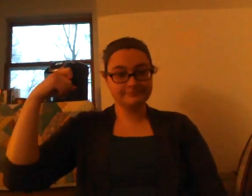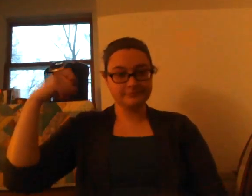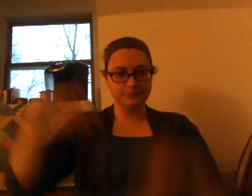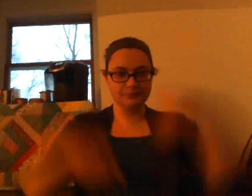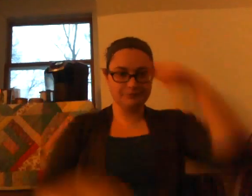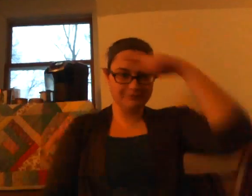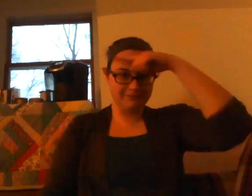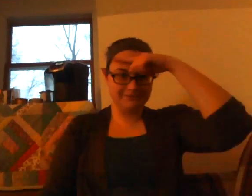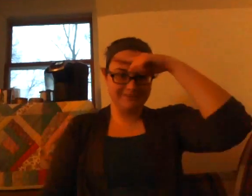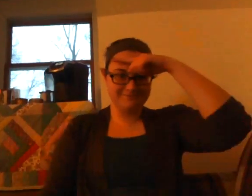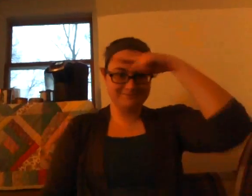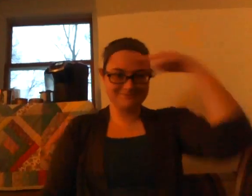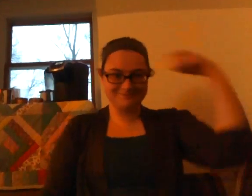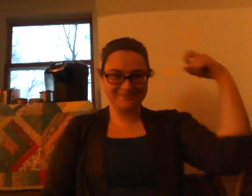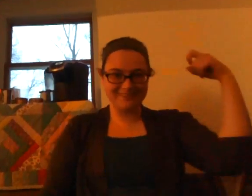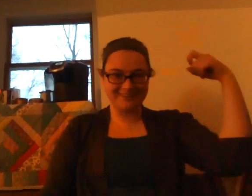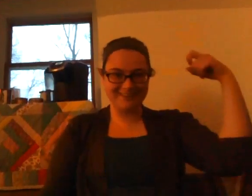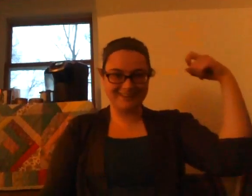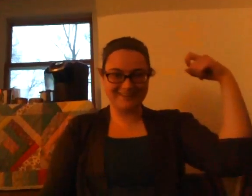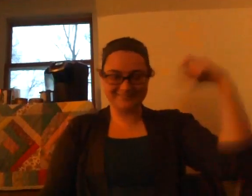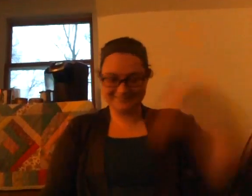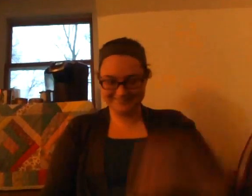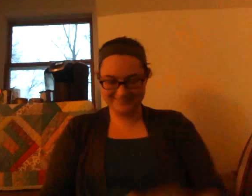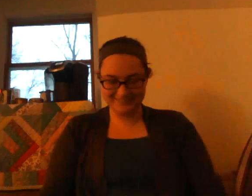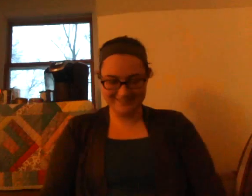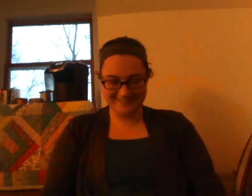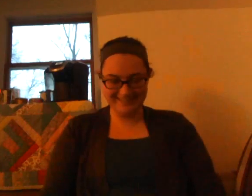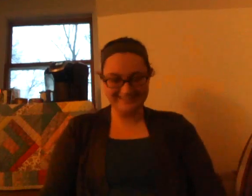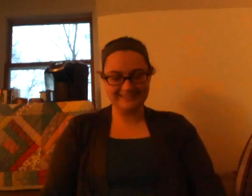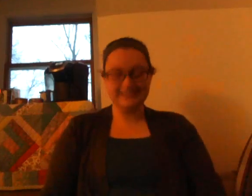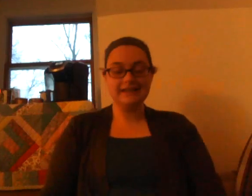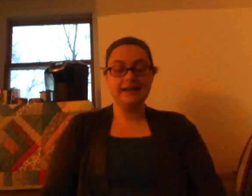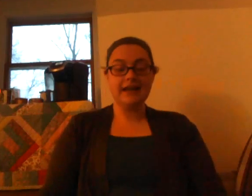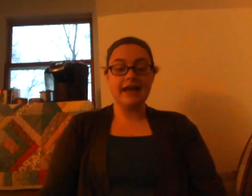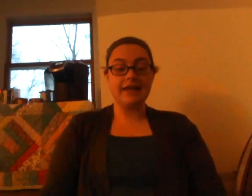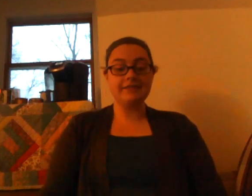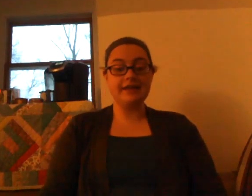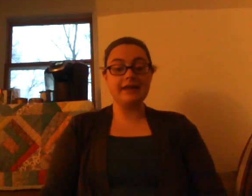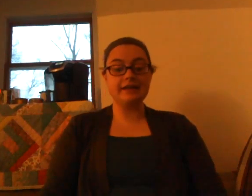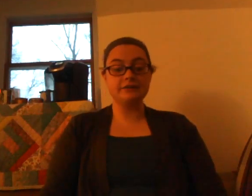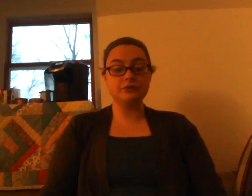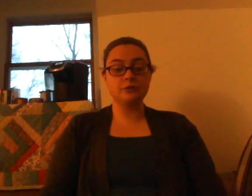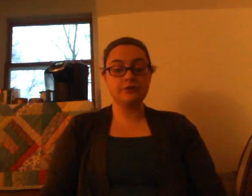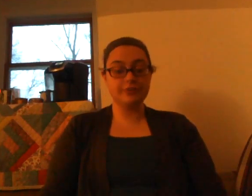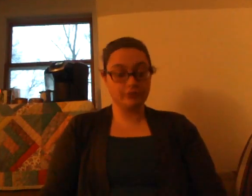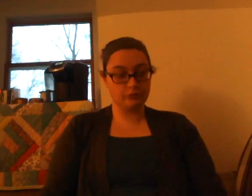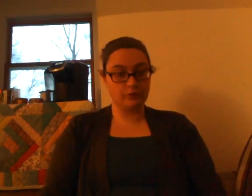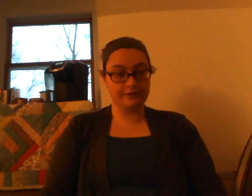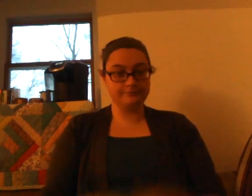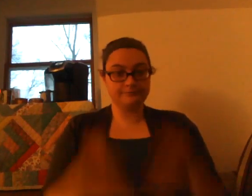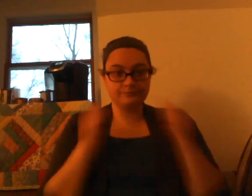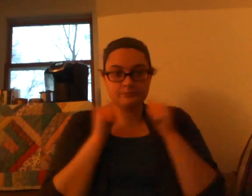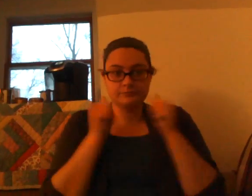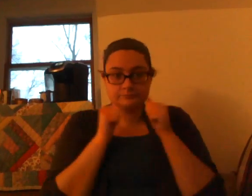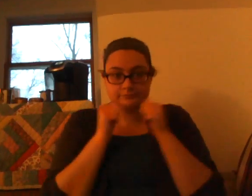Oops, lefty. There you go. You can see it. And then your third one.